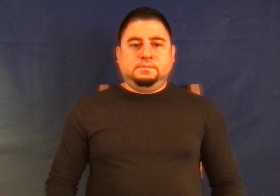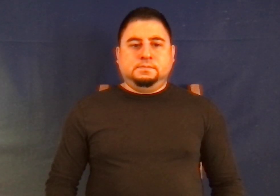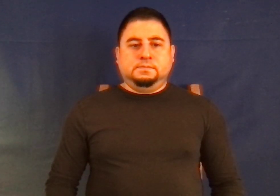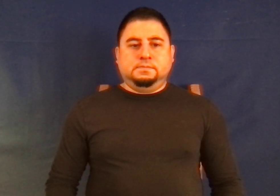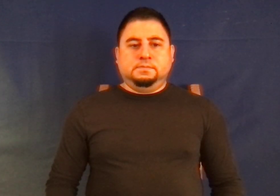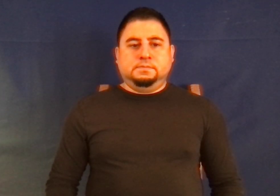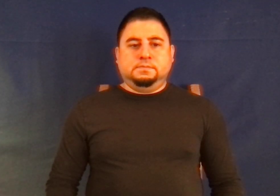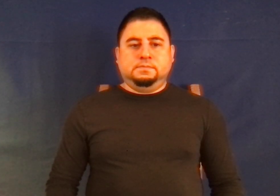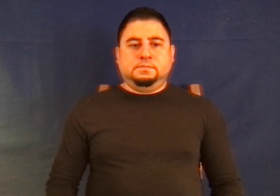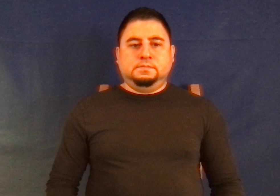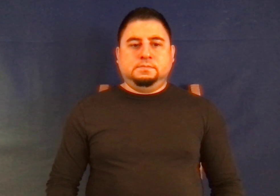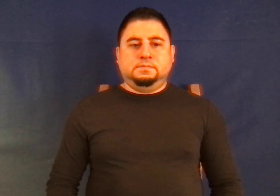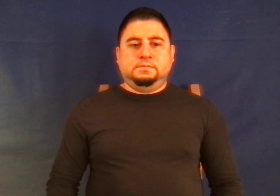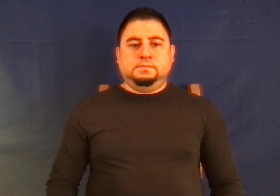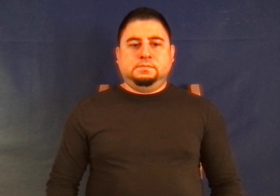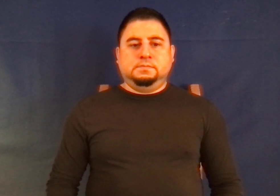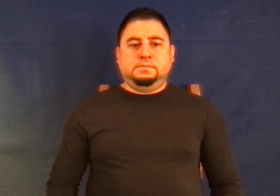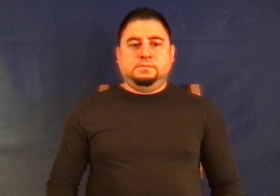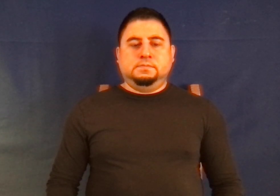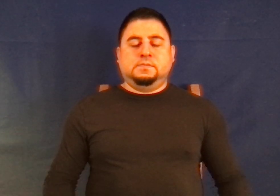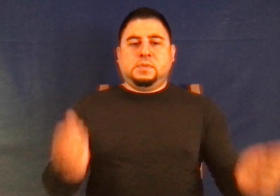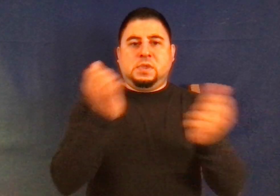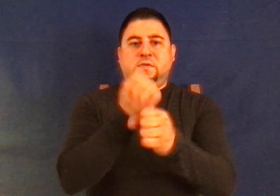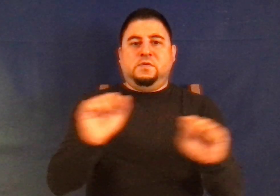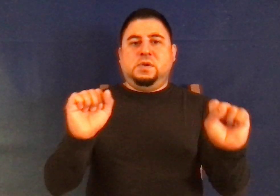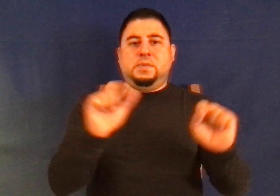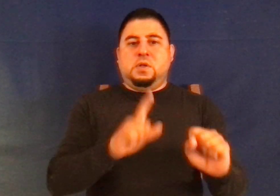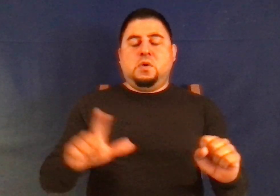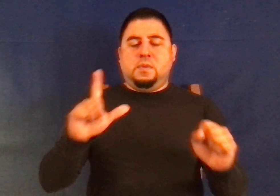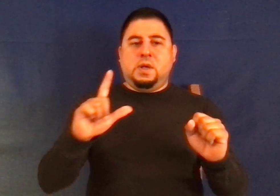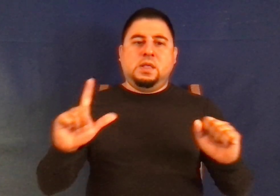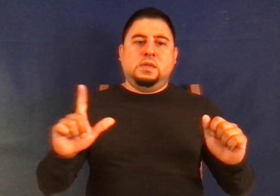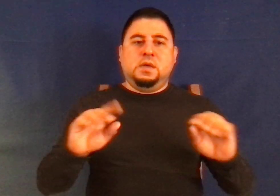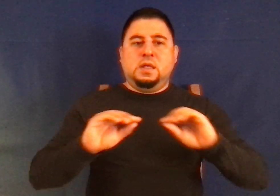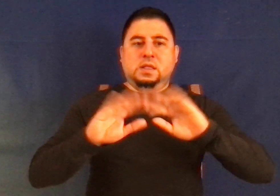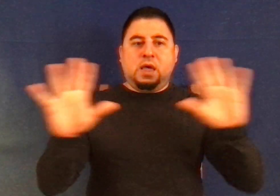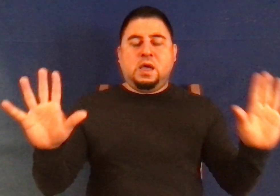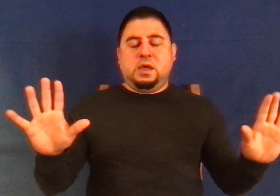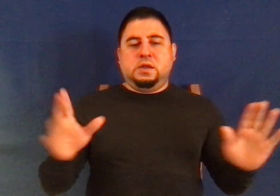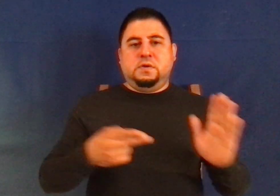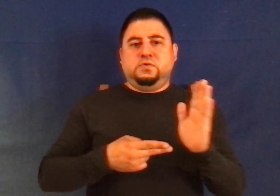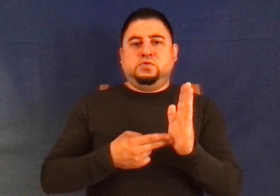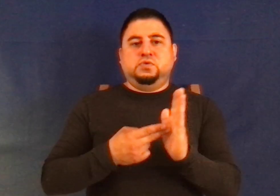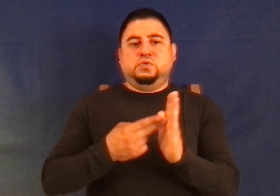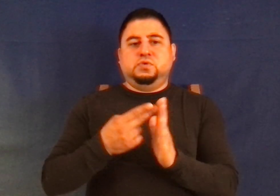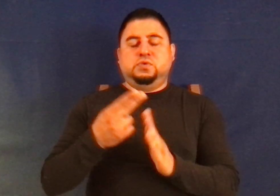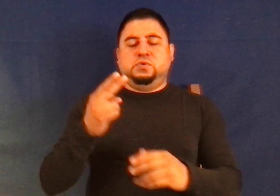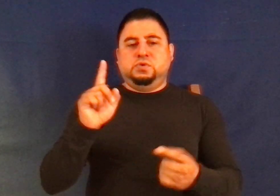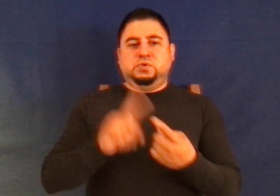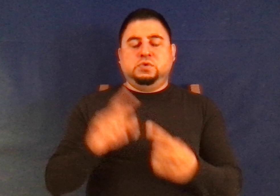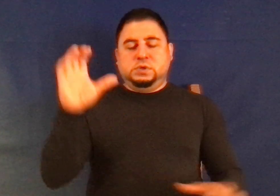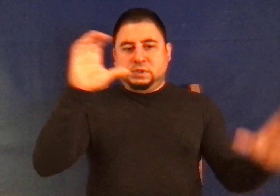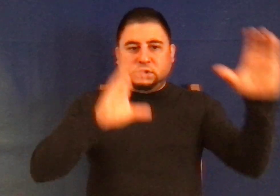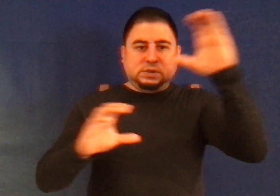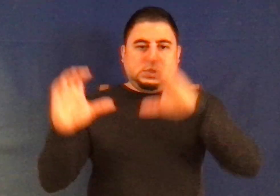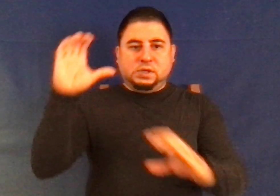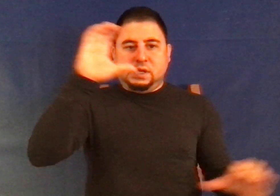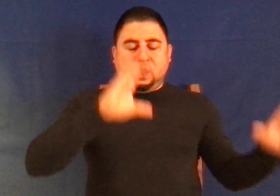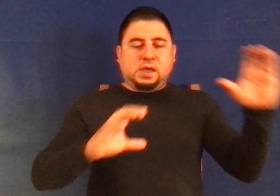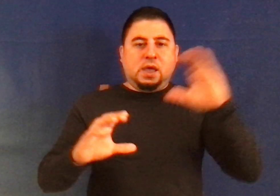Lead me, Lord, by the light of truth, to seek and to find the